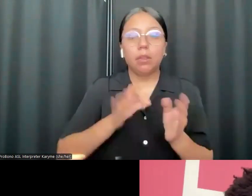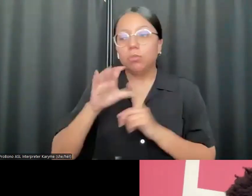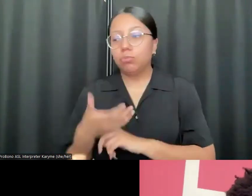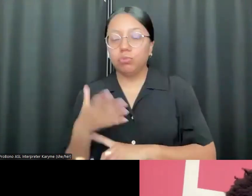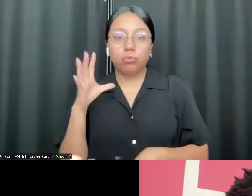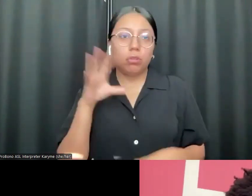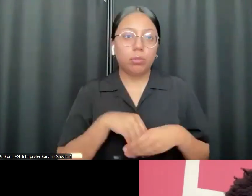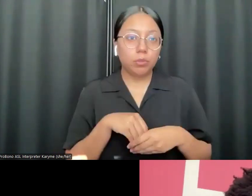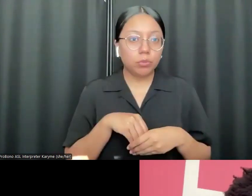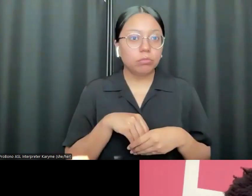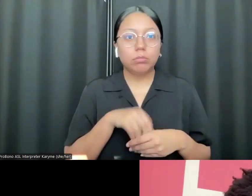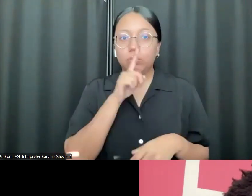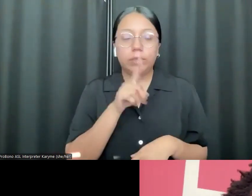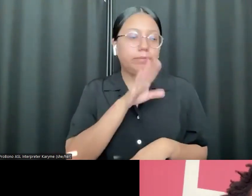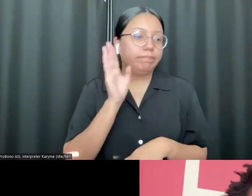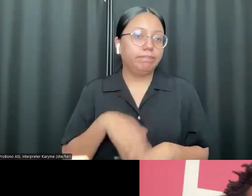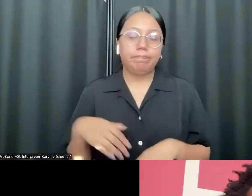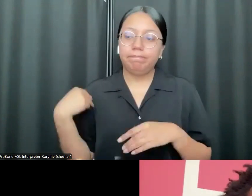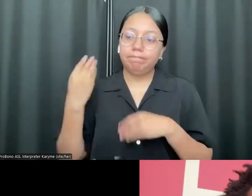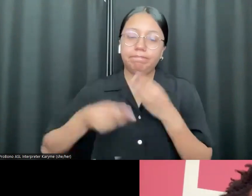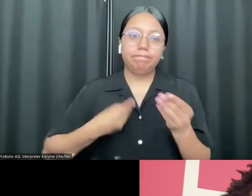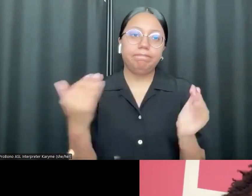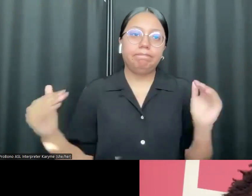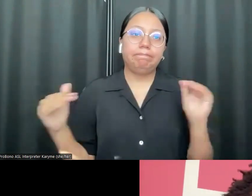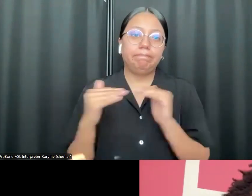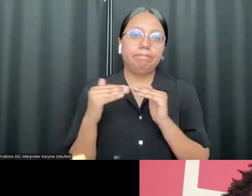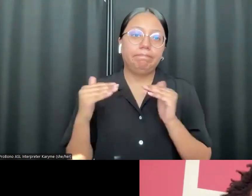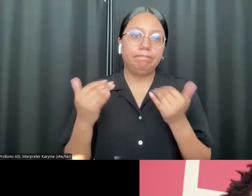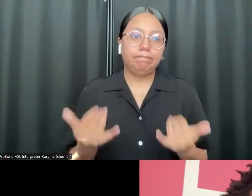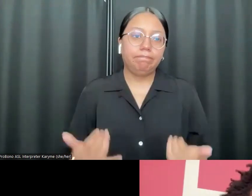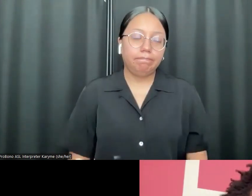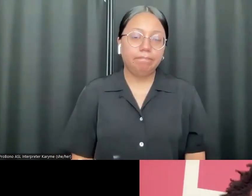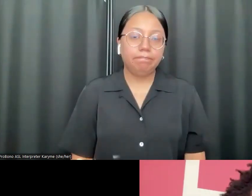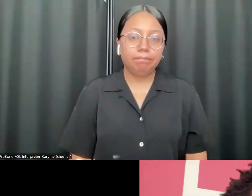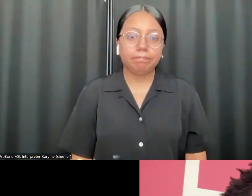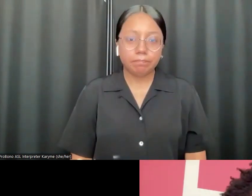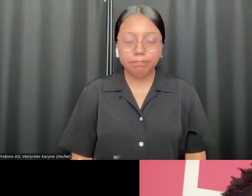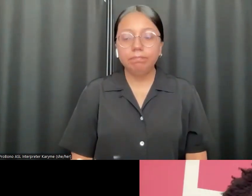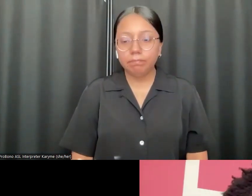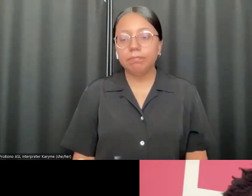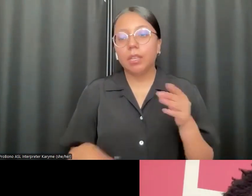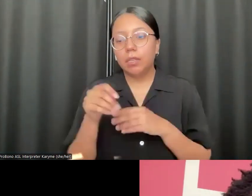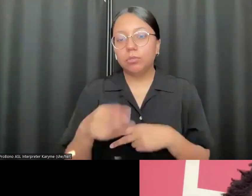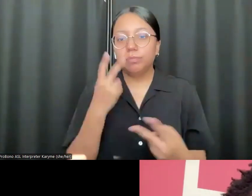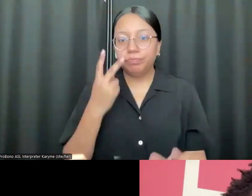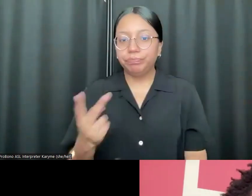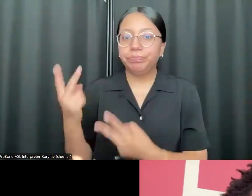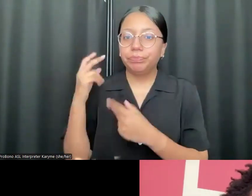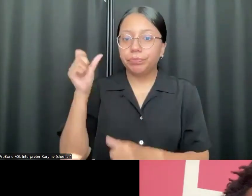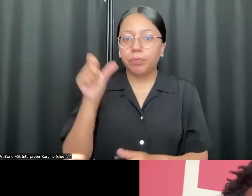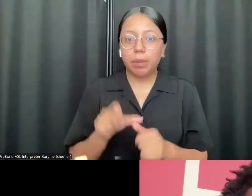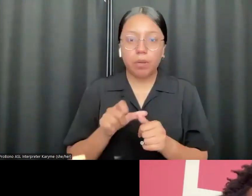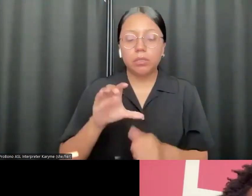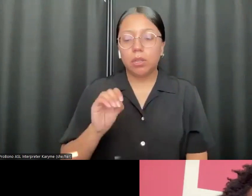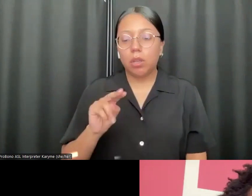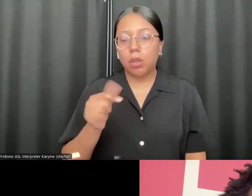truly be quantified. May we add to this remembrance and acknowledgement of the Congolese miners who mine the minerals